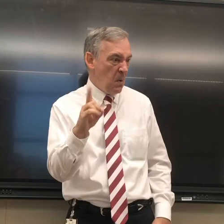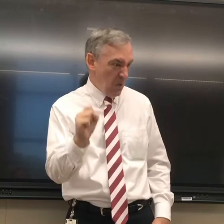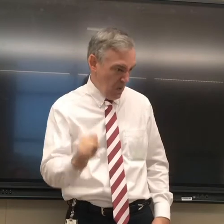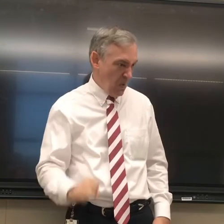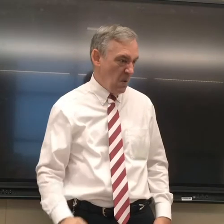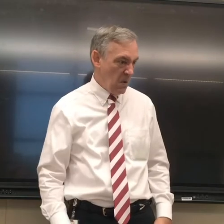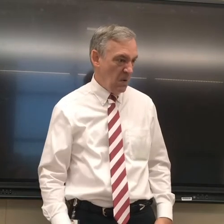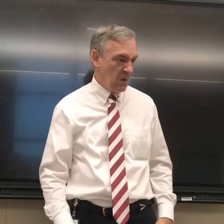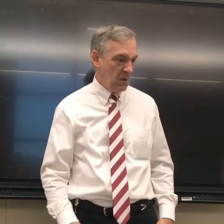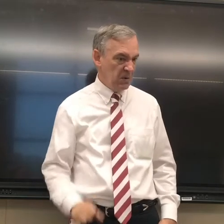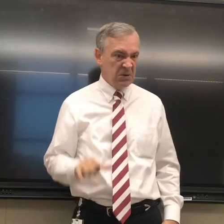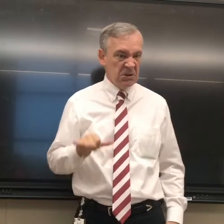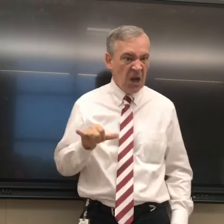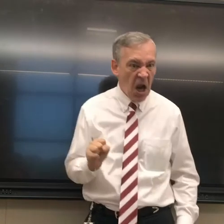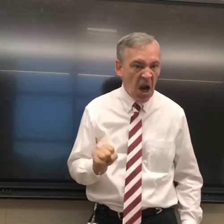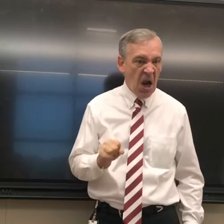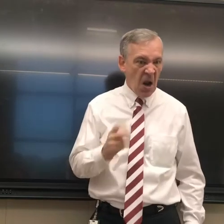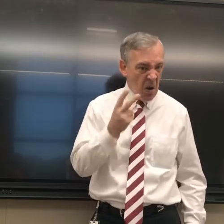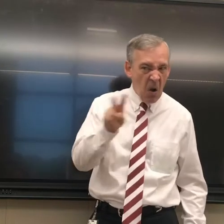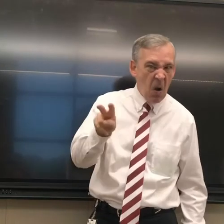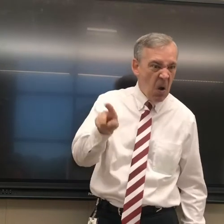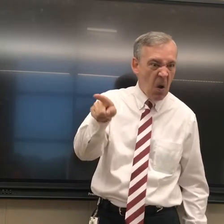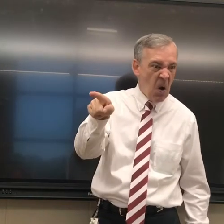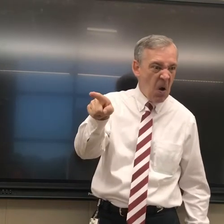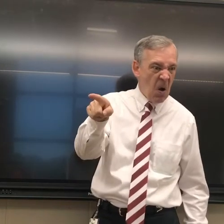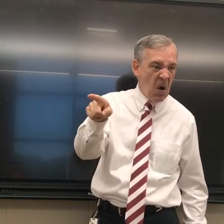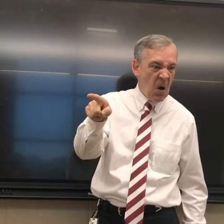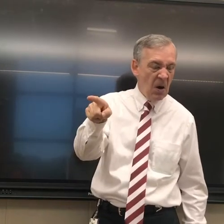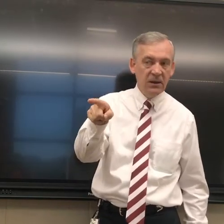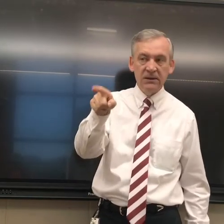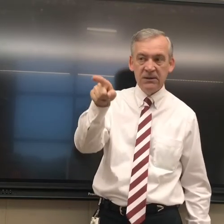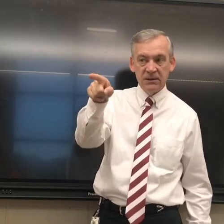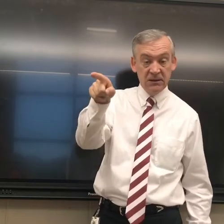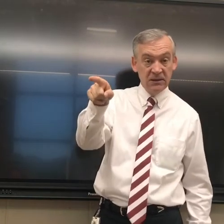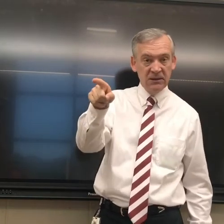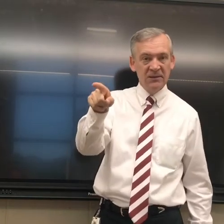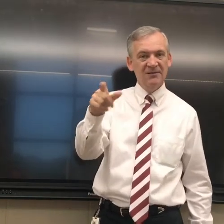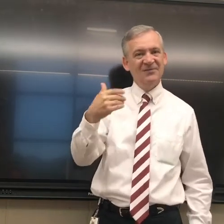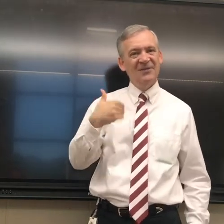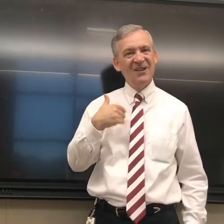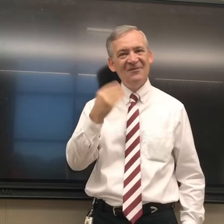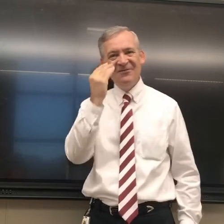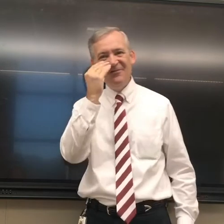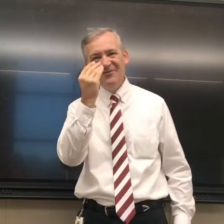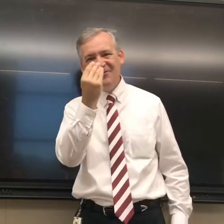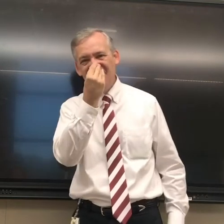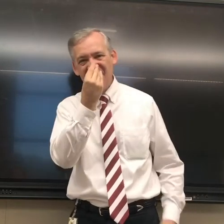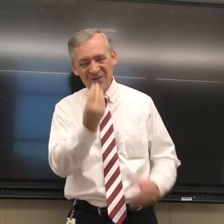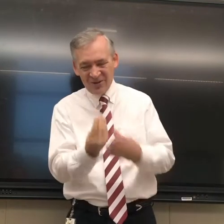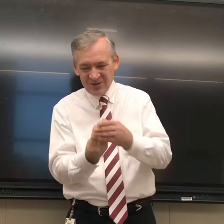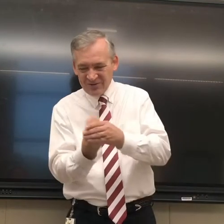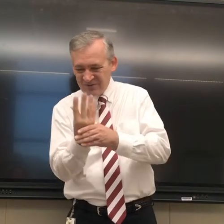Yeah, look at her. Miss Lottie's marigolds were perhaps the strangest part of the